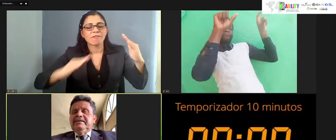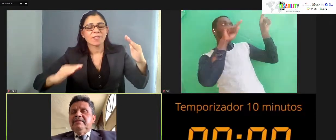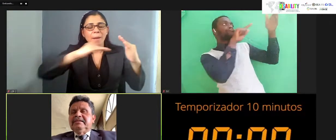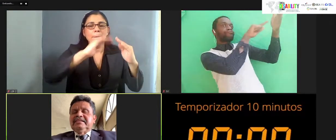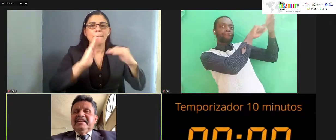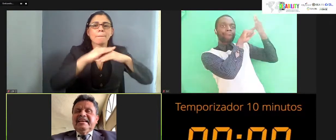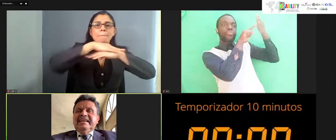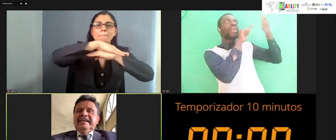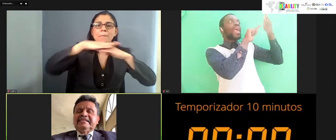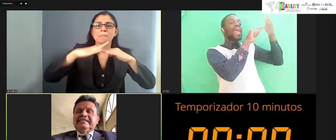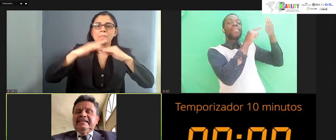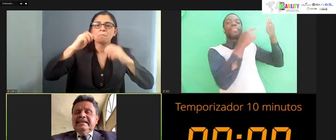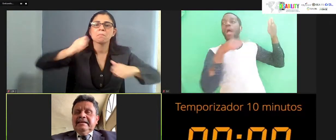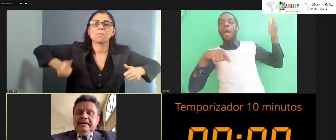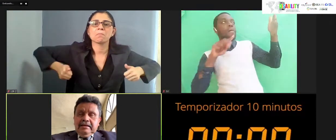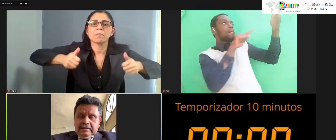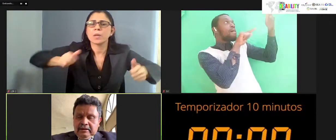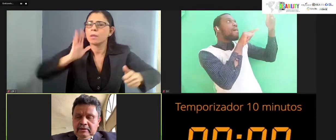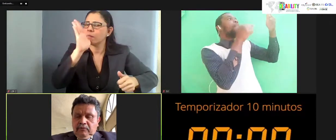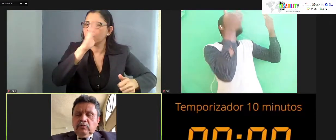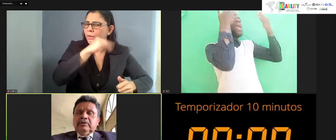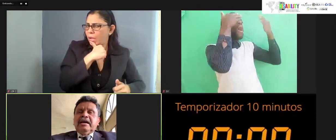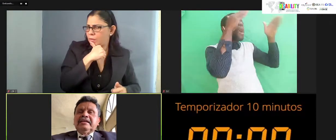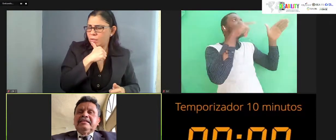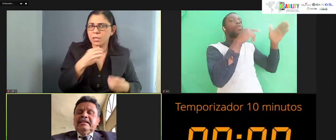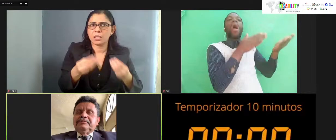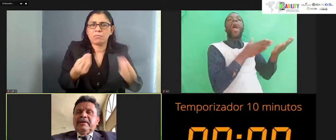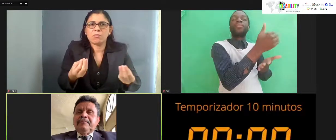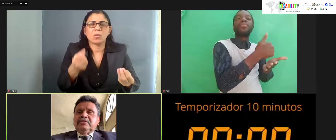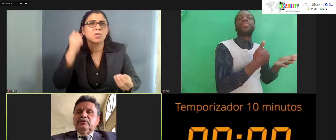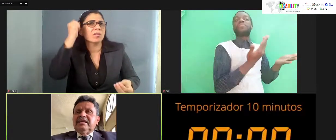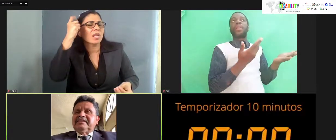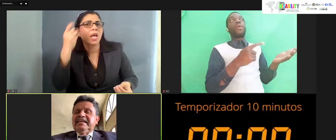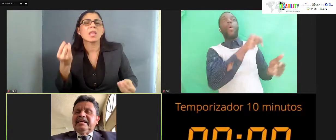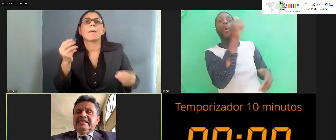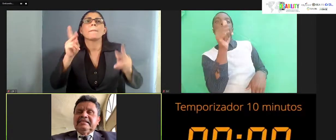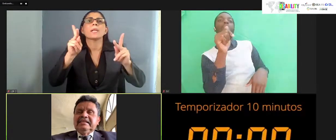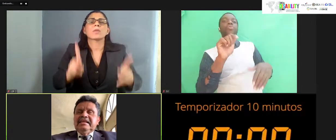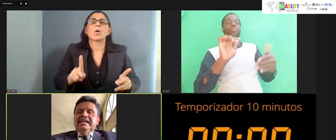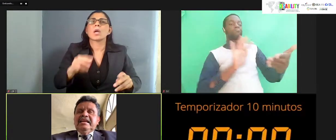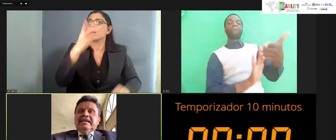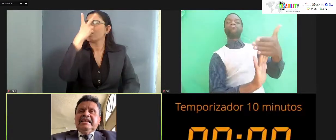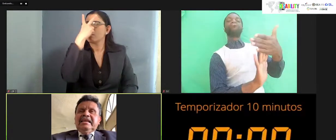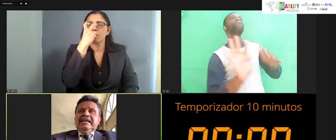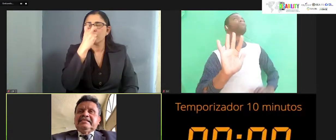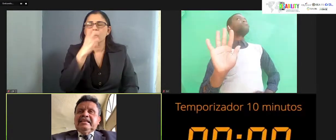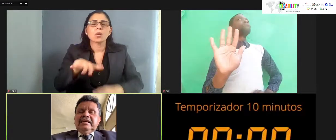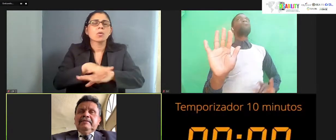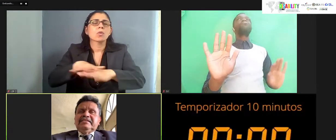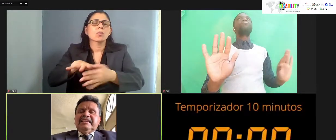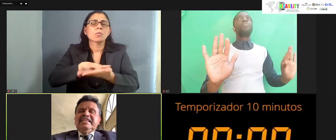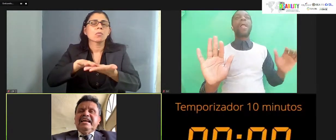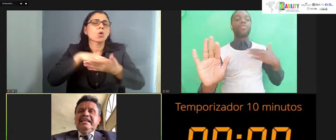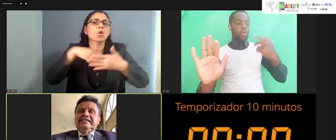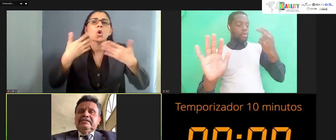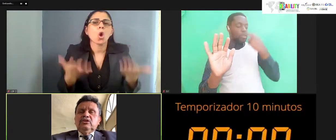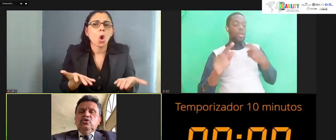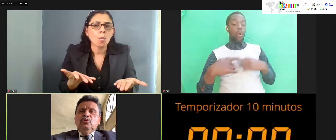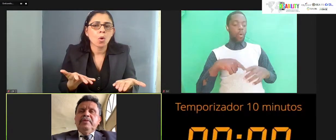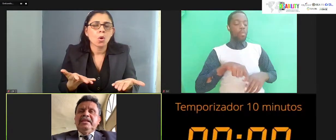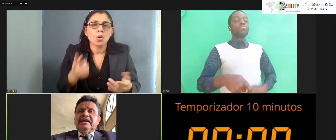signaling inaccessible formats tactile guidelines for